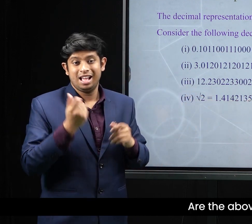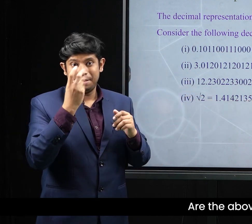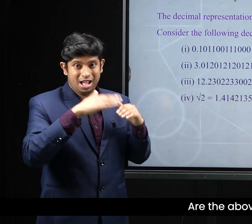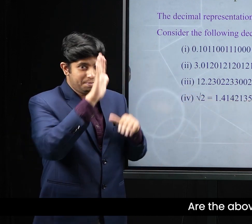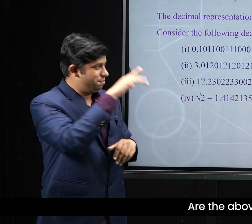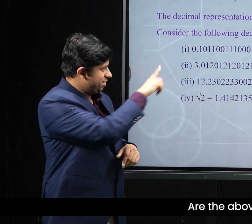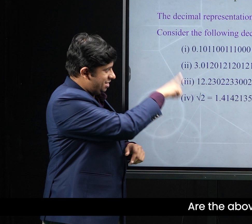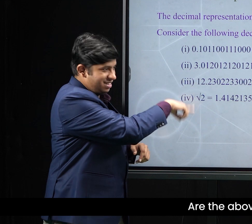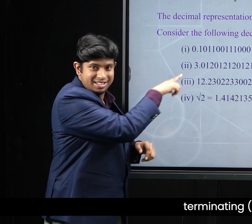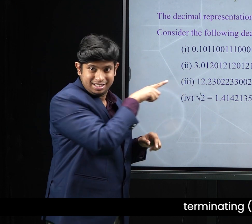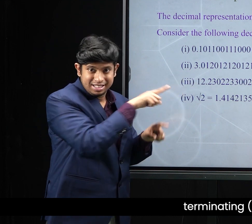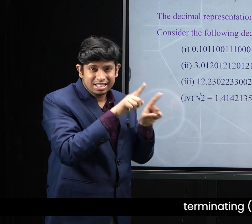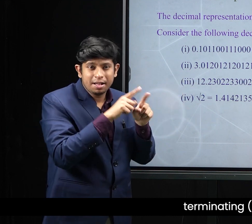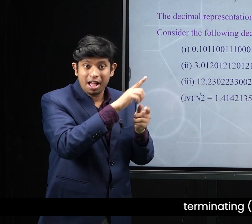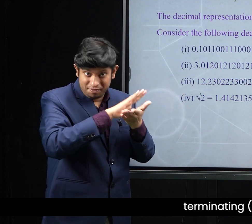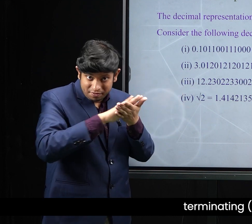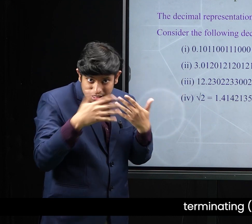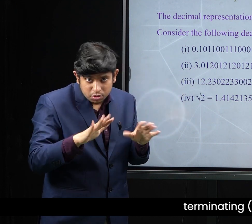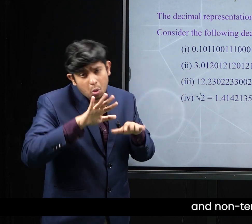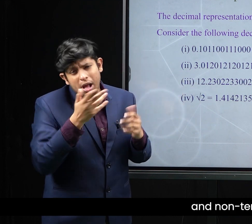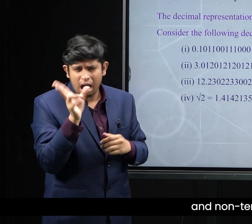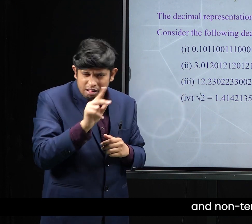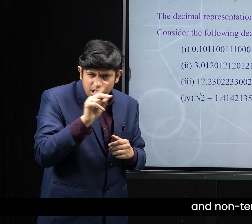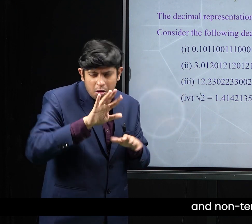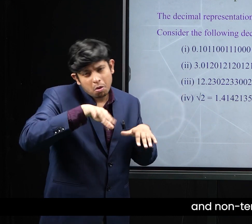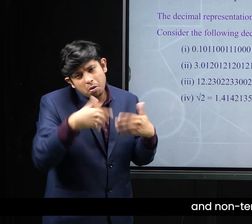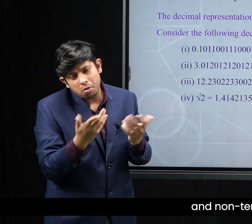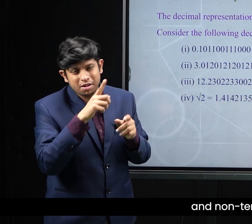Are the above numbers terminating or reoccurring and non-terminating?